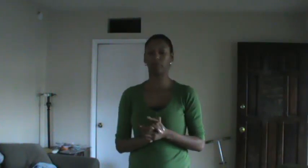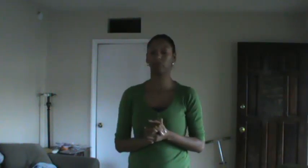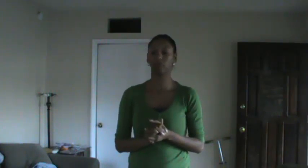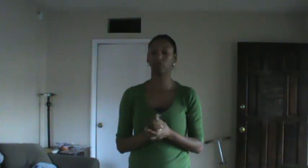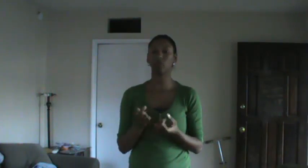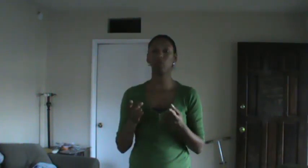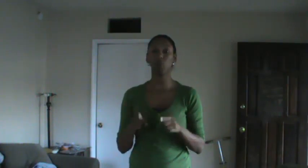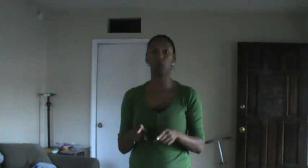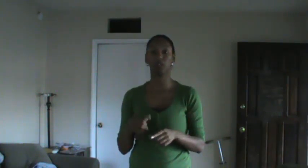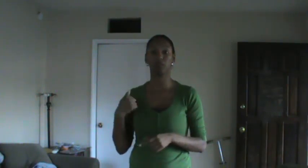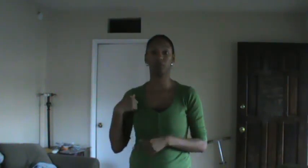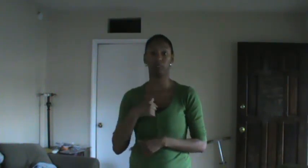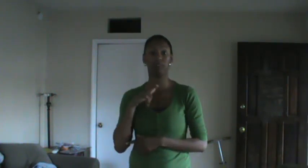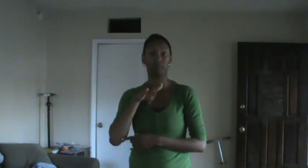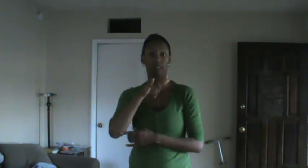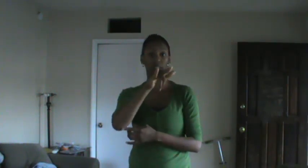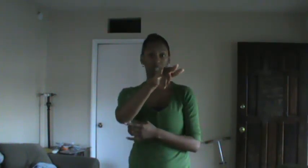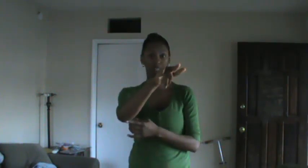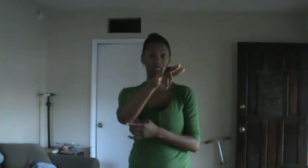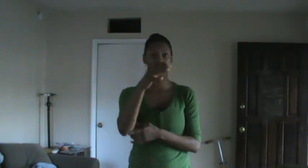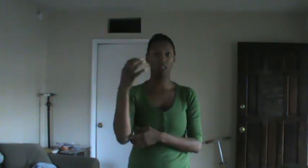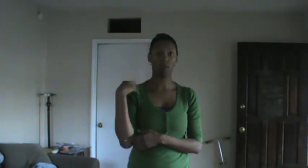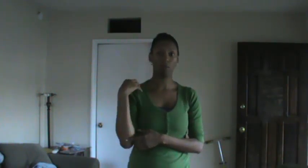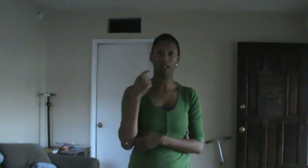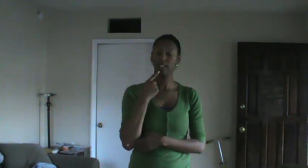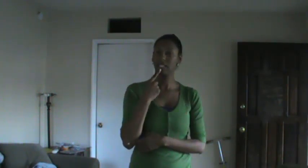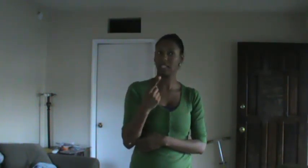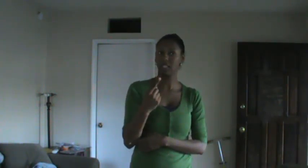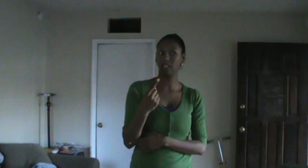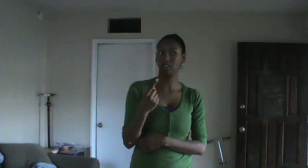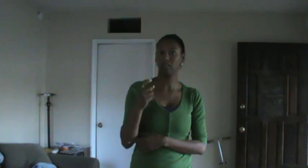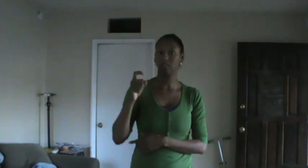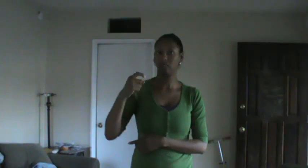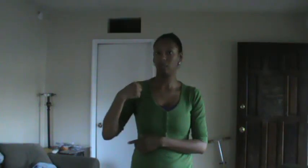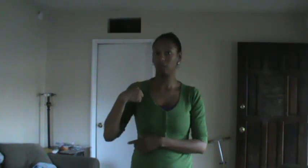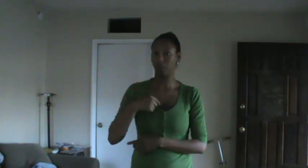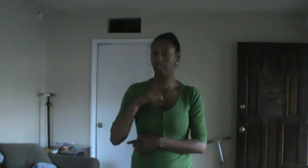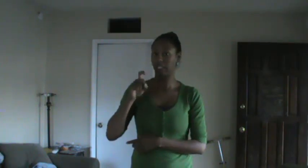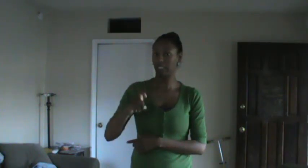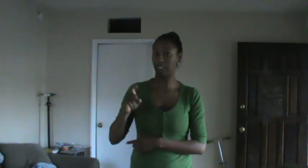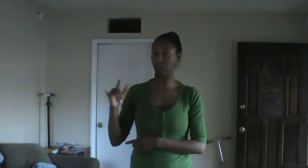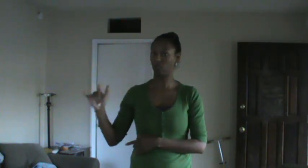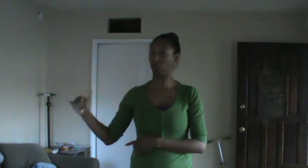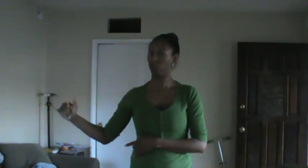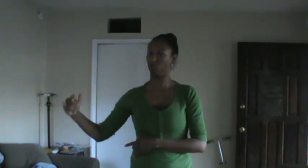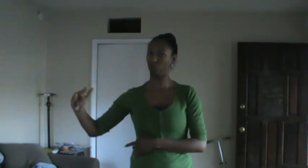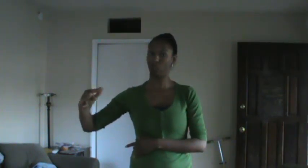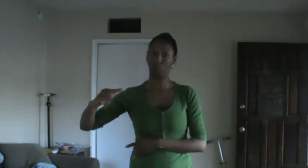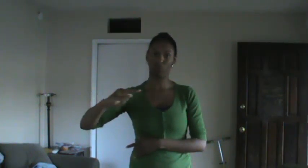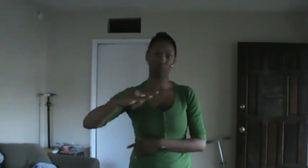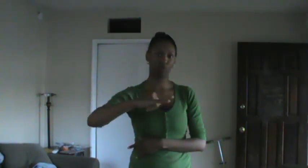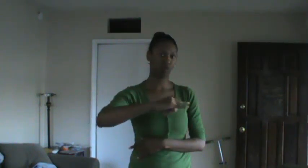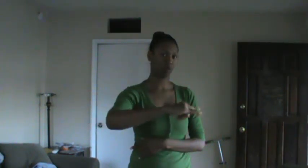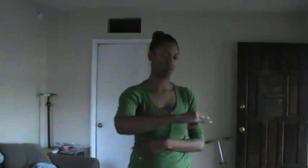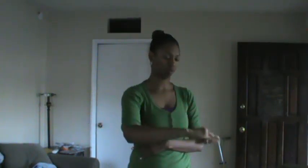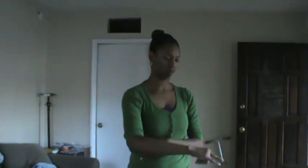of mechanical difficulties, and didn't elaborate on that really at all. And everyone seemed unusually calm on the plane.